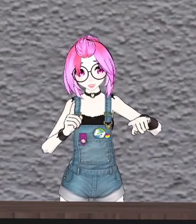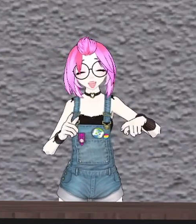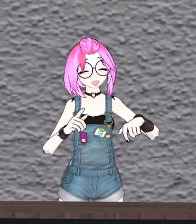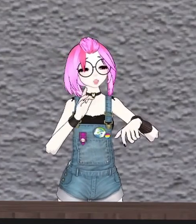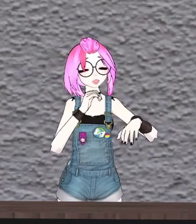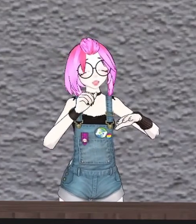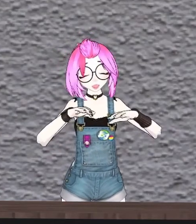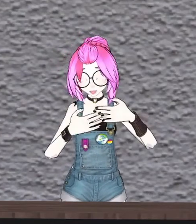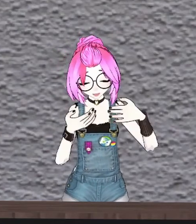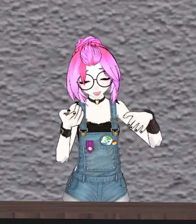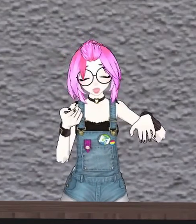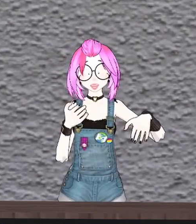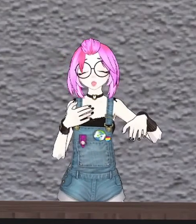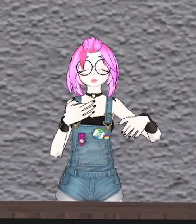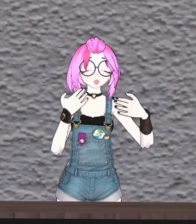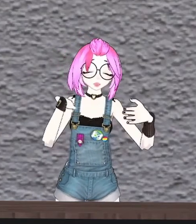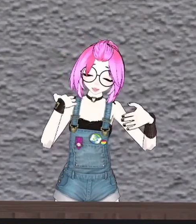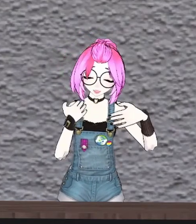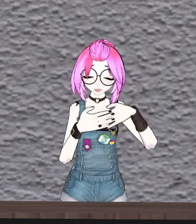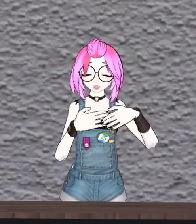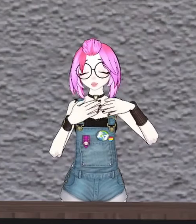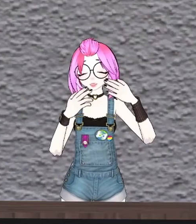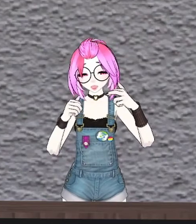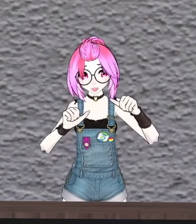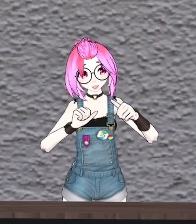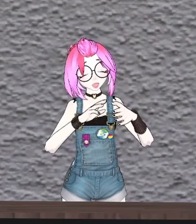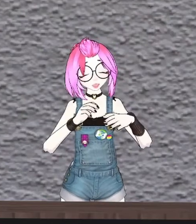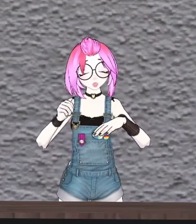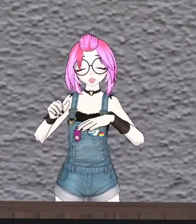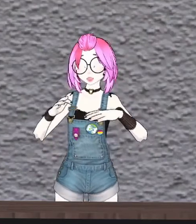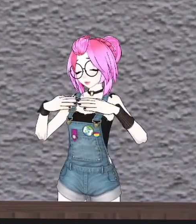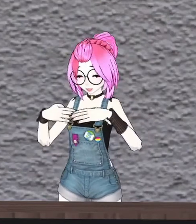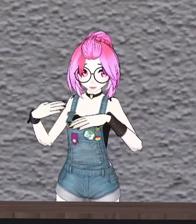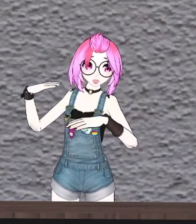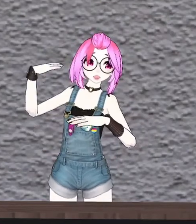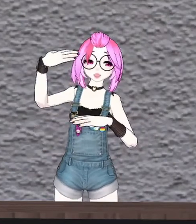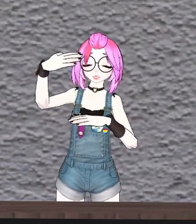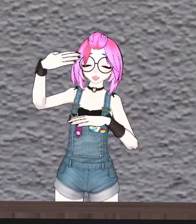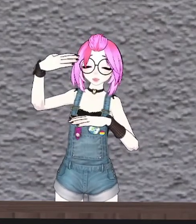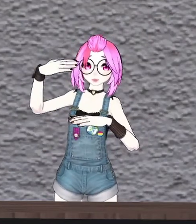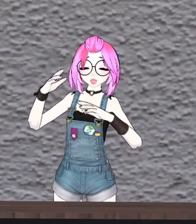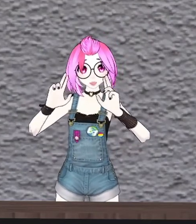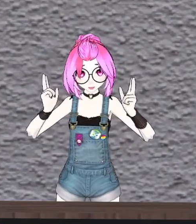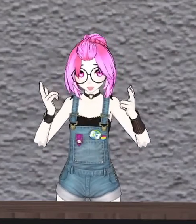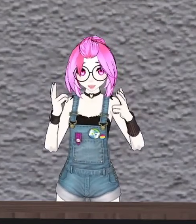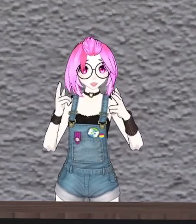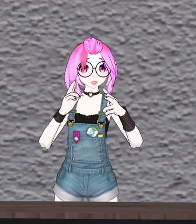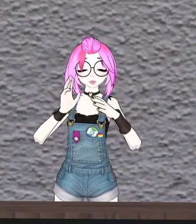sign. Like, not even how are you? So just the fact that you're trying to learn is already a step above the general